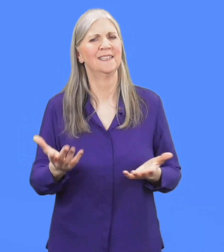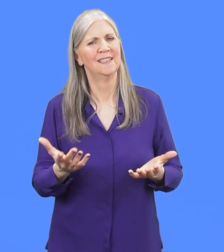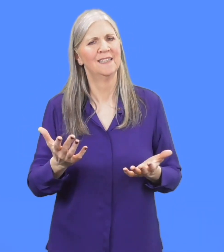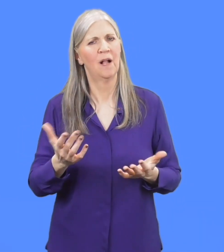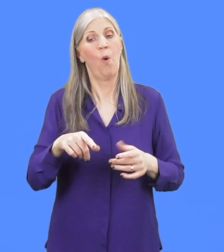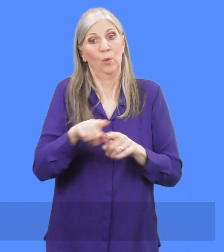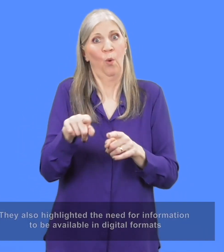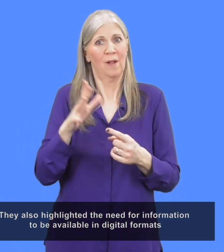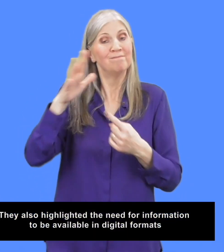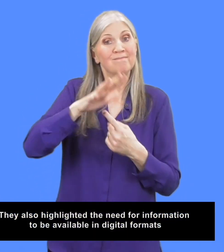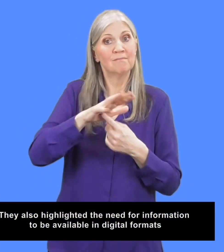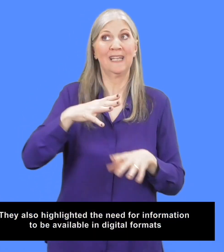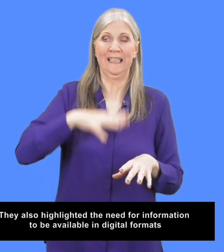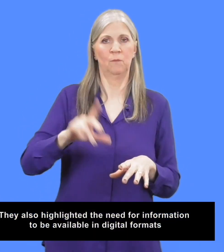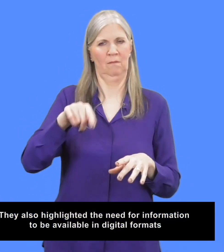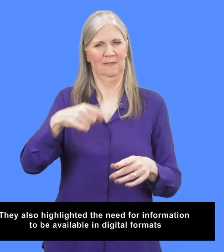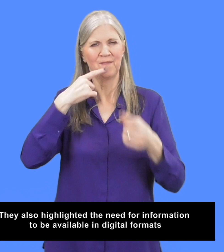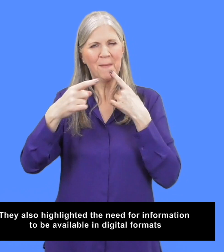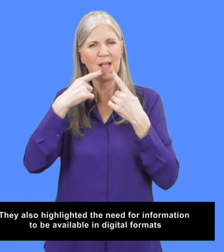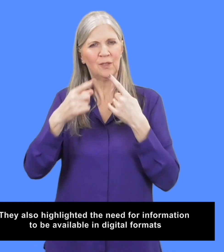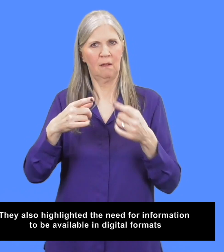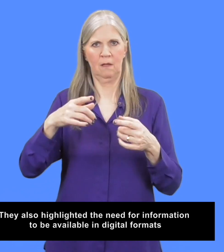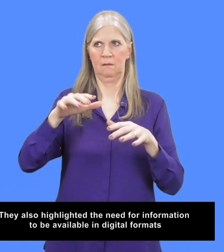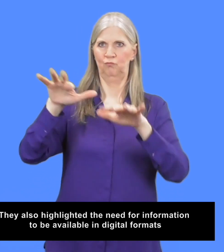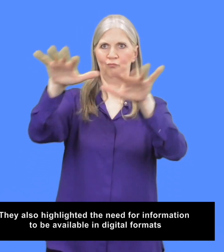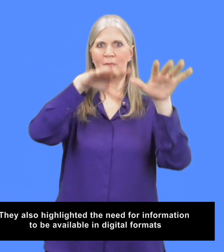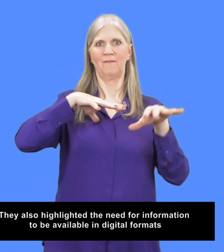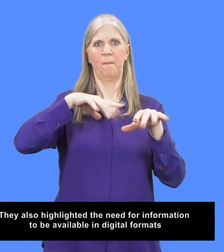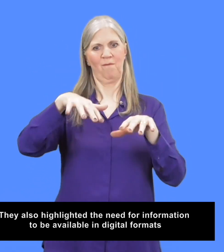They also highlighted the need for information to be available in digital formats,